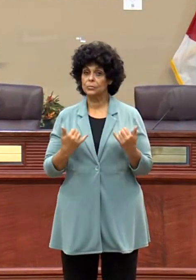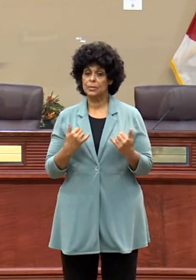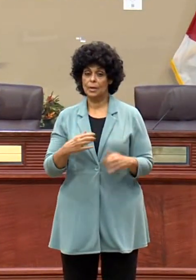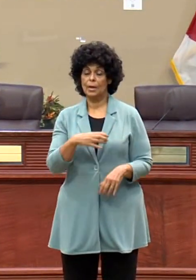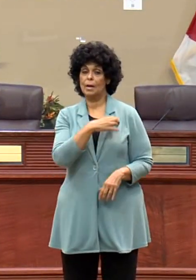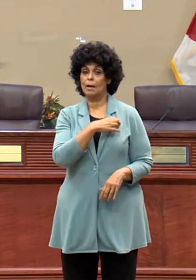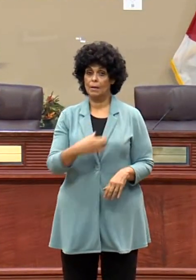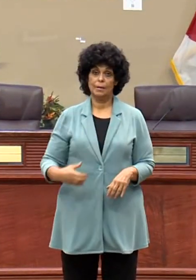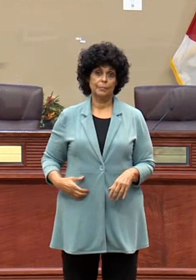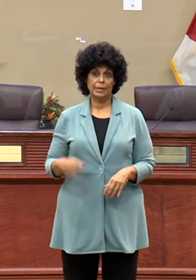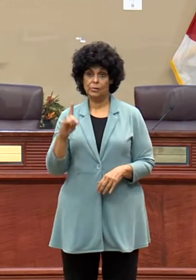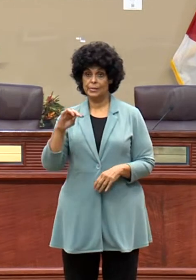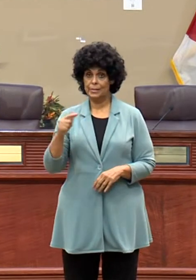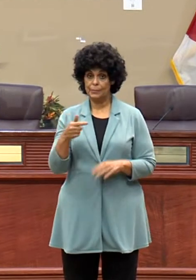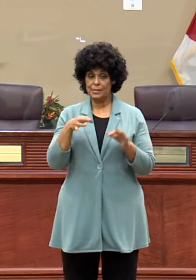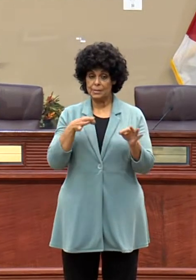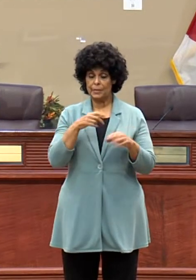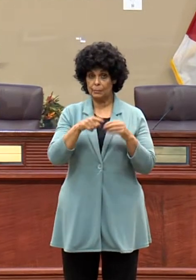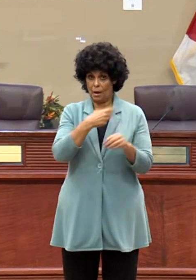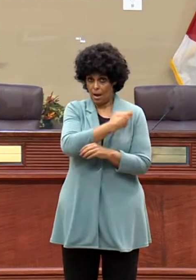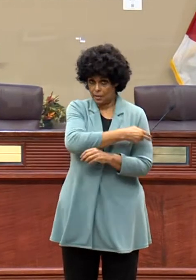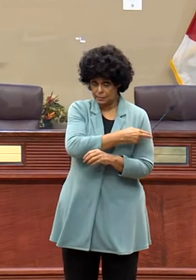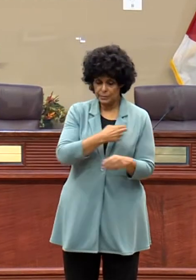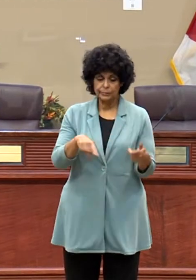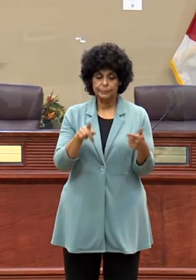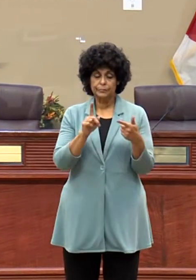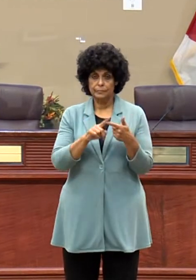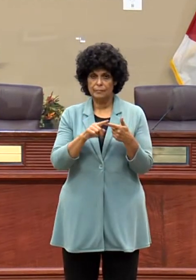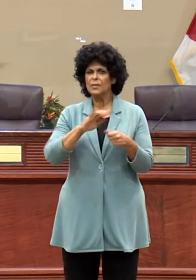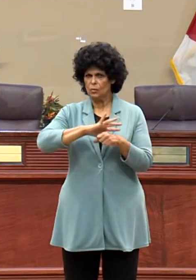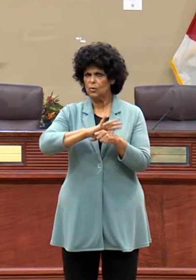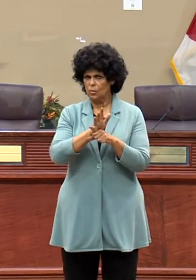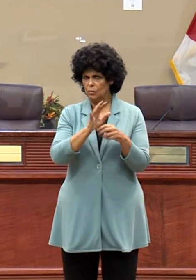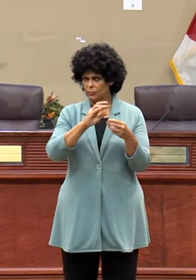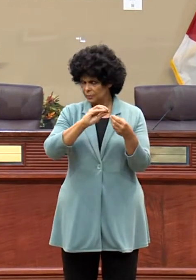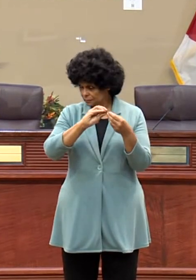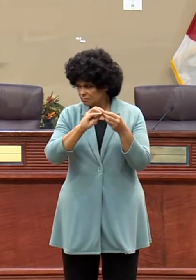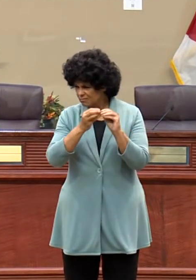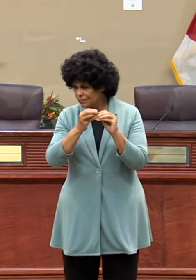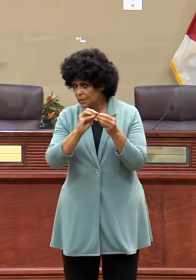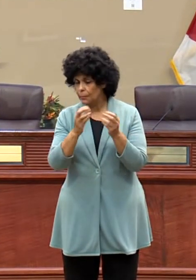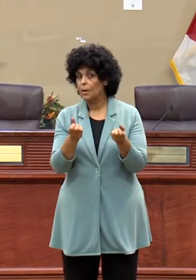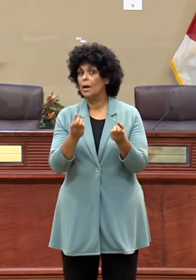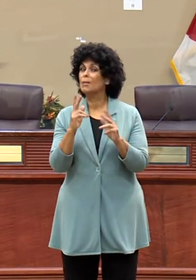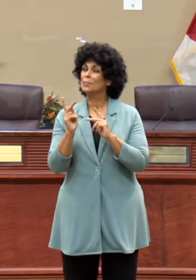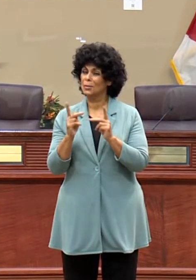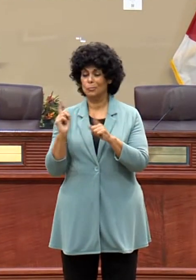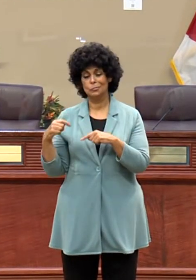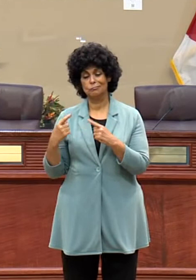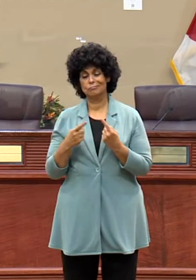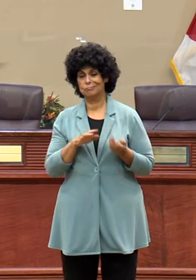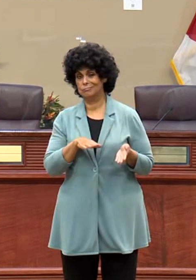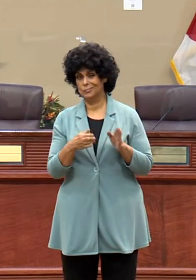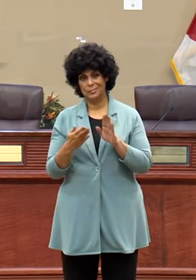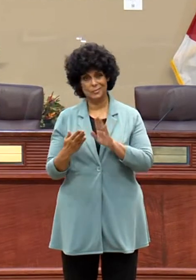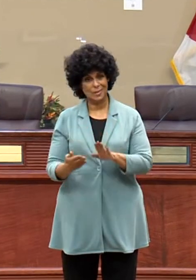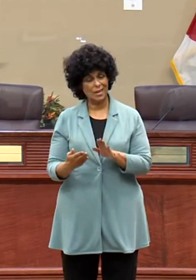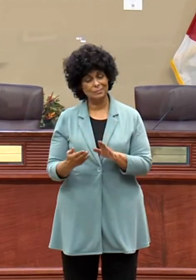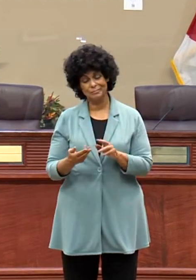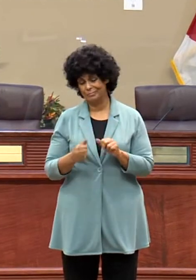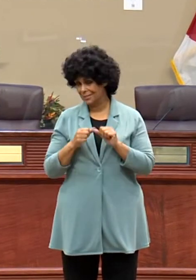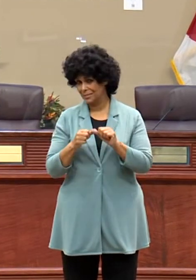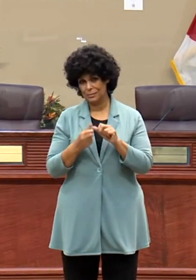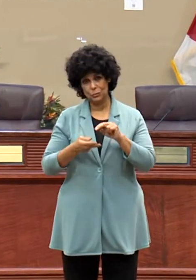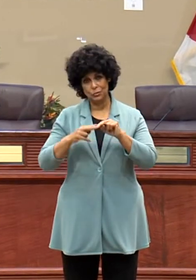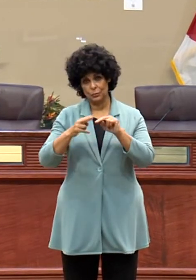discuss hospitalizations, our COVID cases, of course, including the number of deaths, which continues to climb. There is